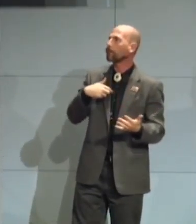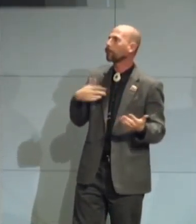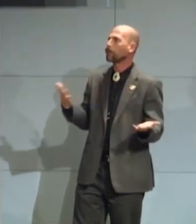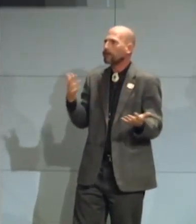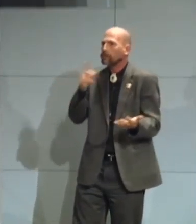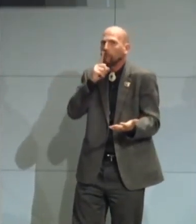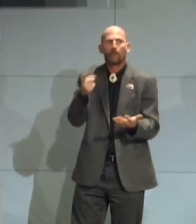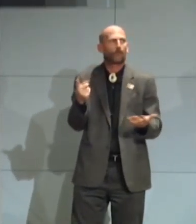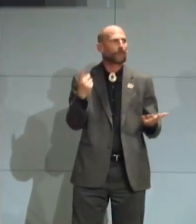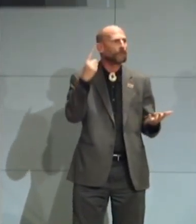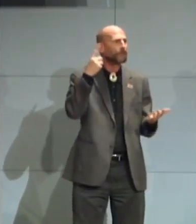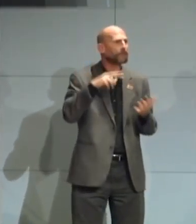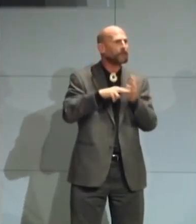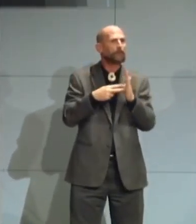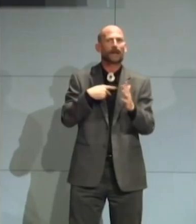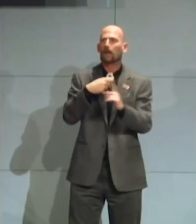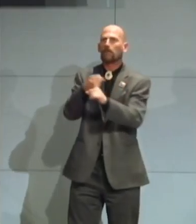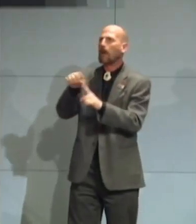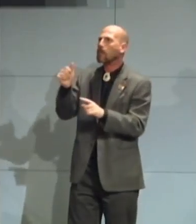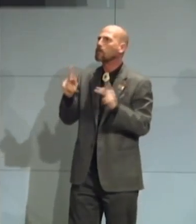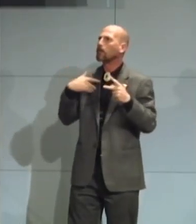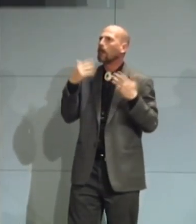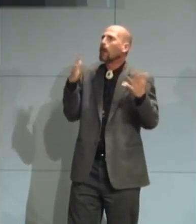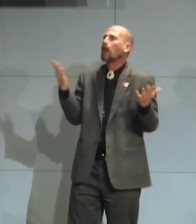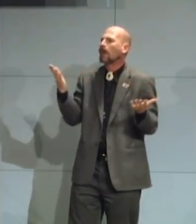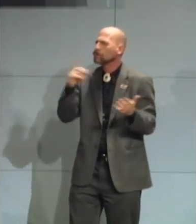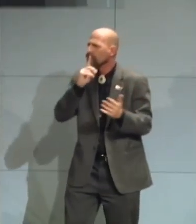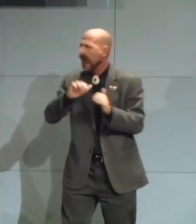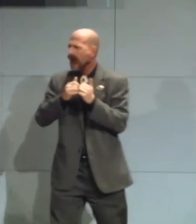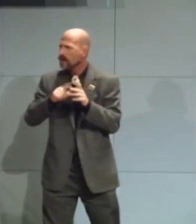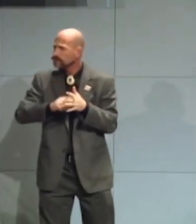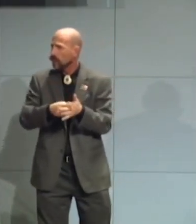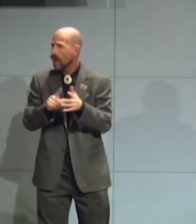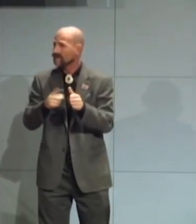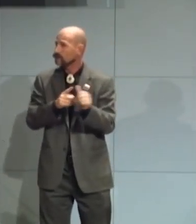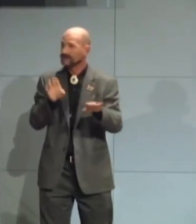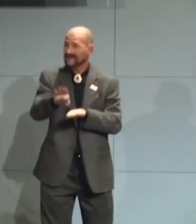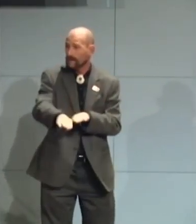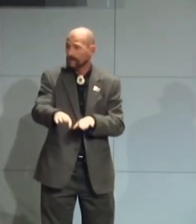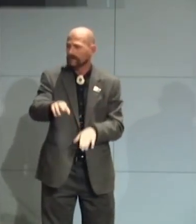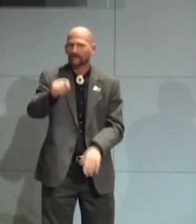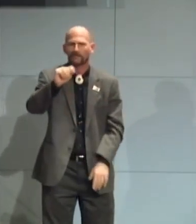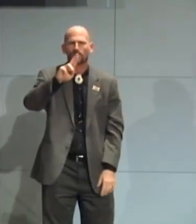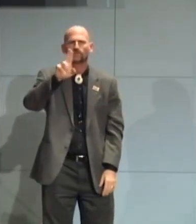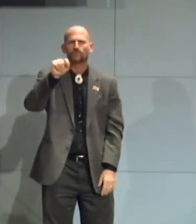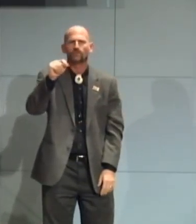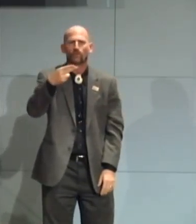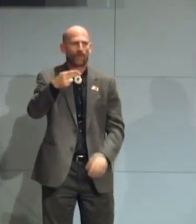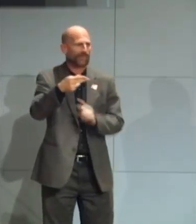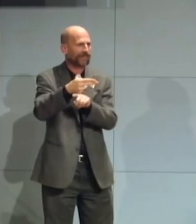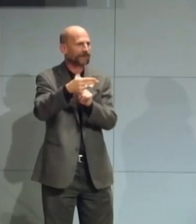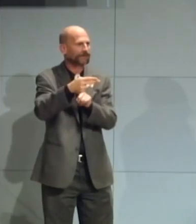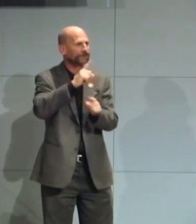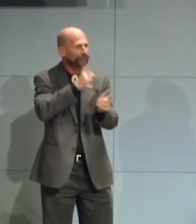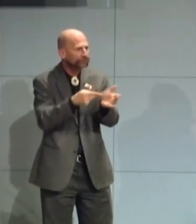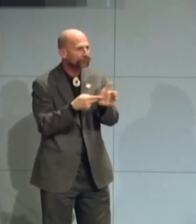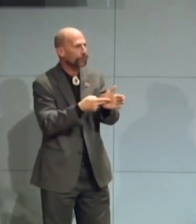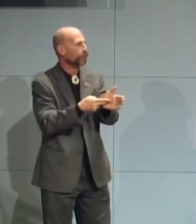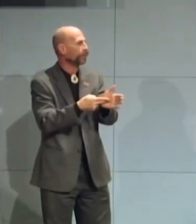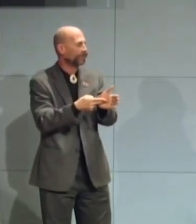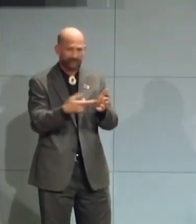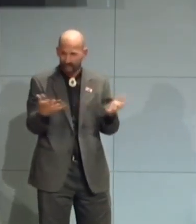me and for many of you will be the awards program. But before we do that, I would love to take a few questions from the audience if you